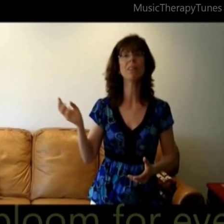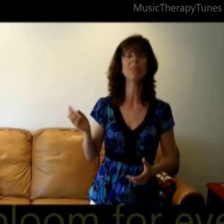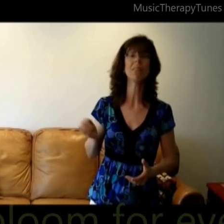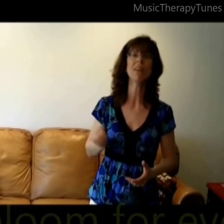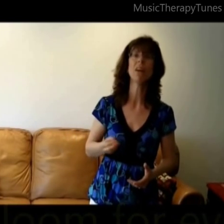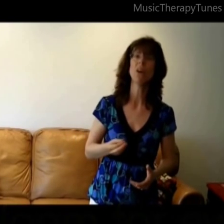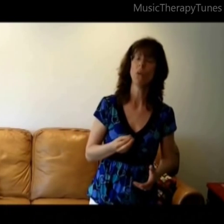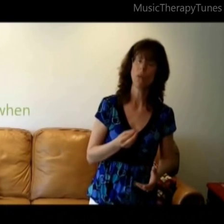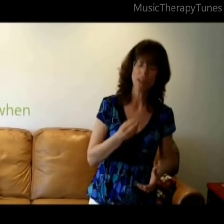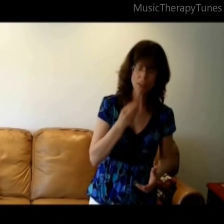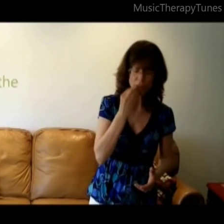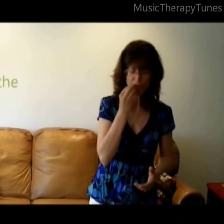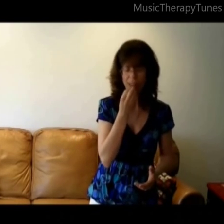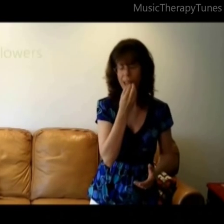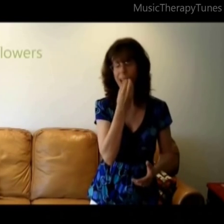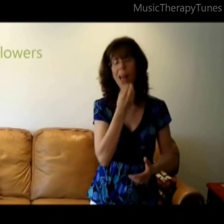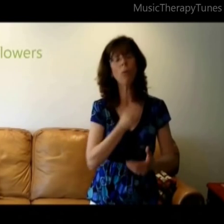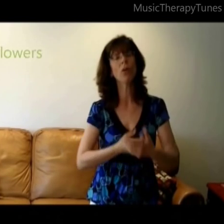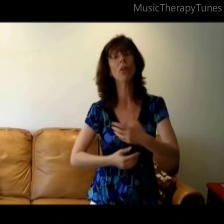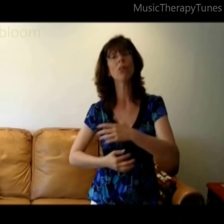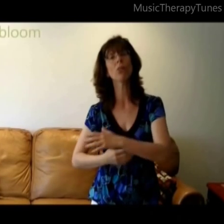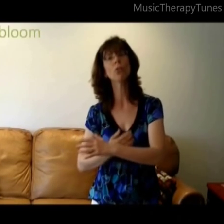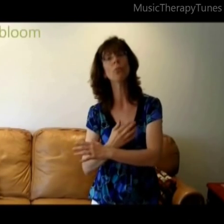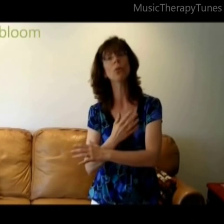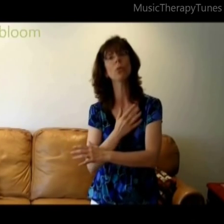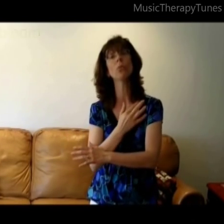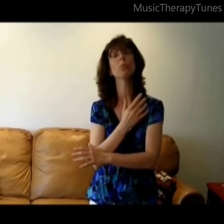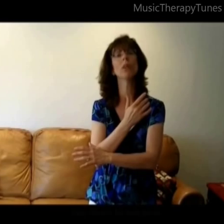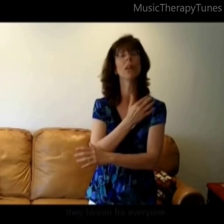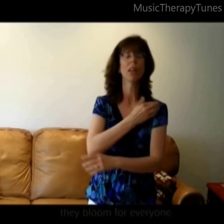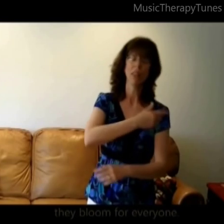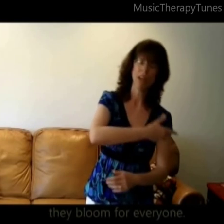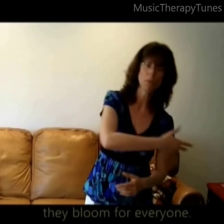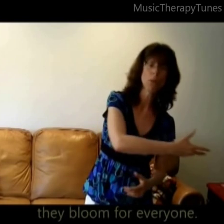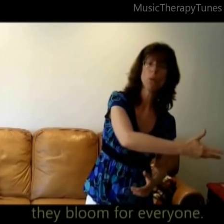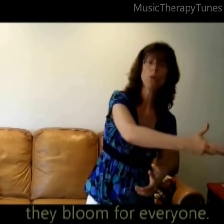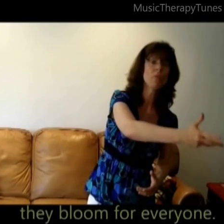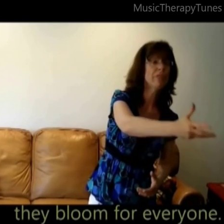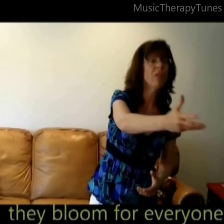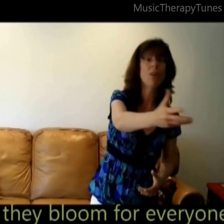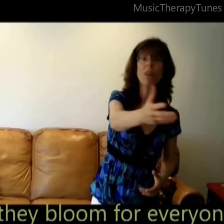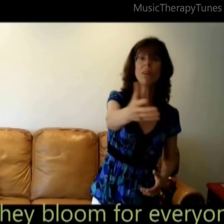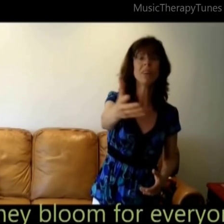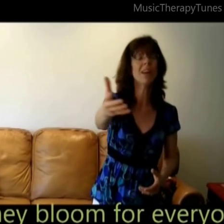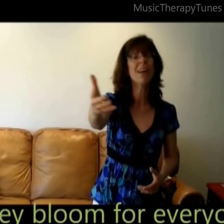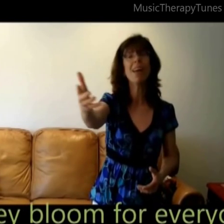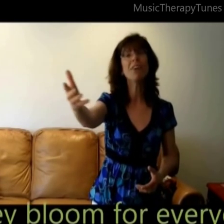everyone. When the flowers bloom, they bloom for